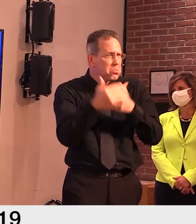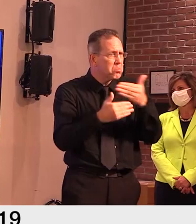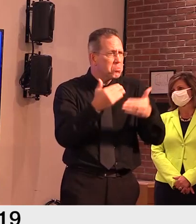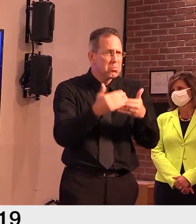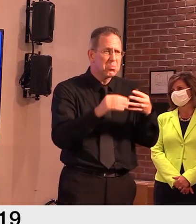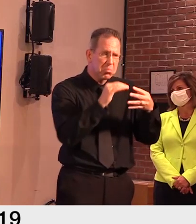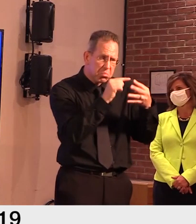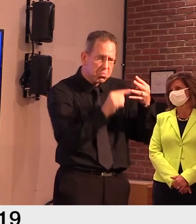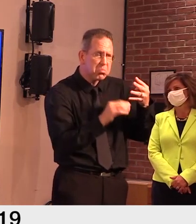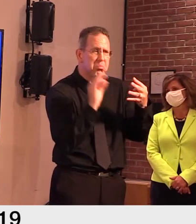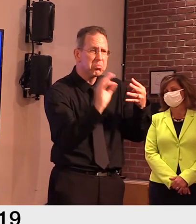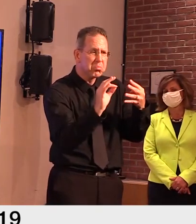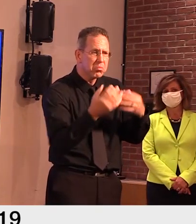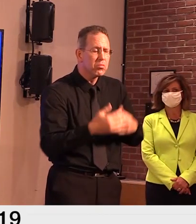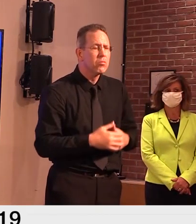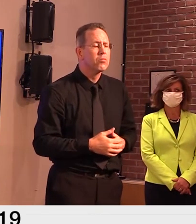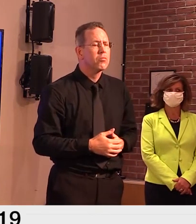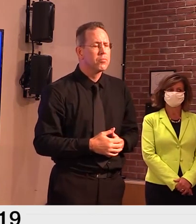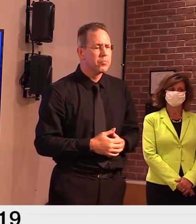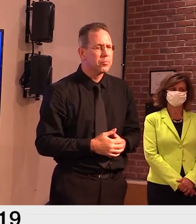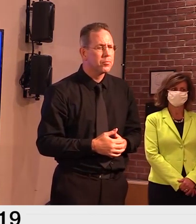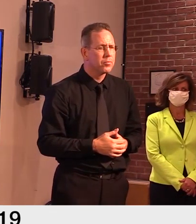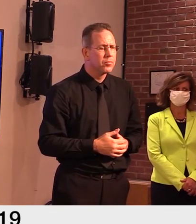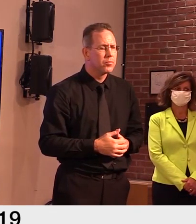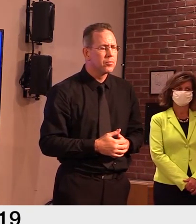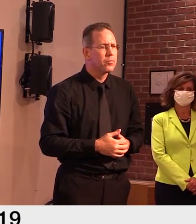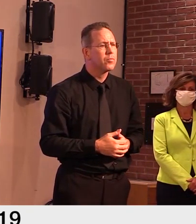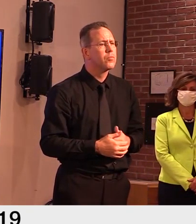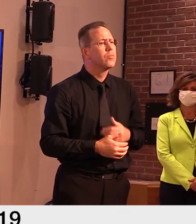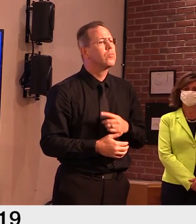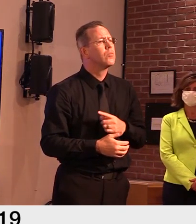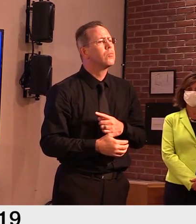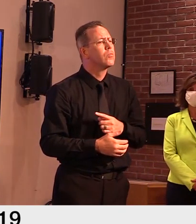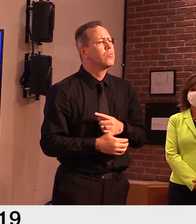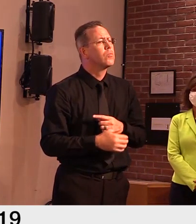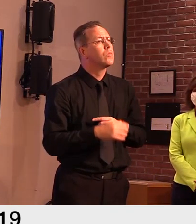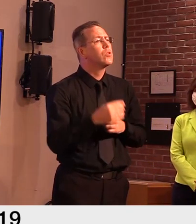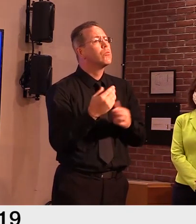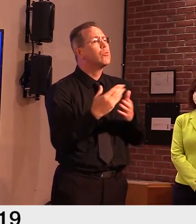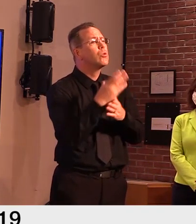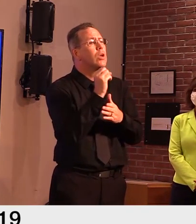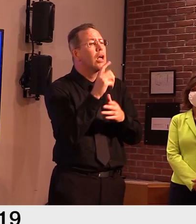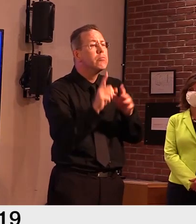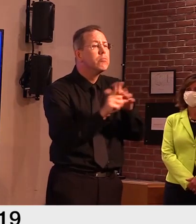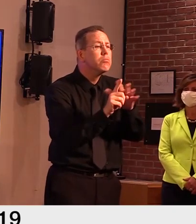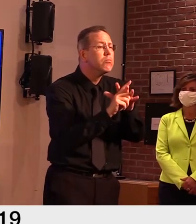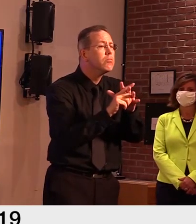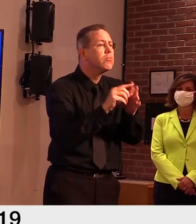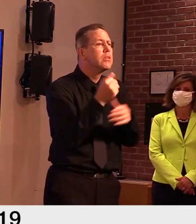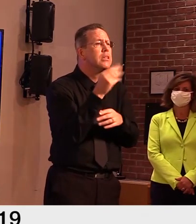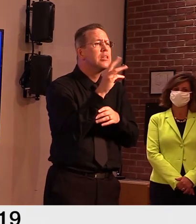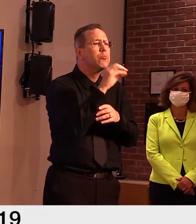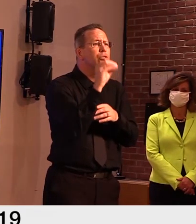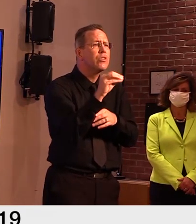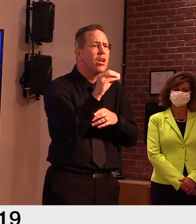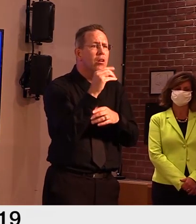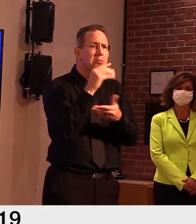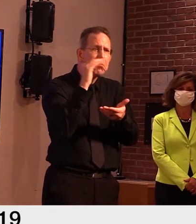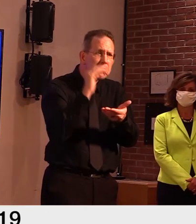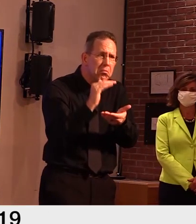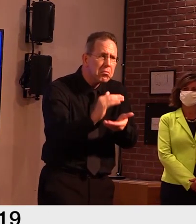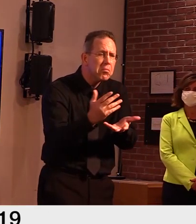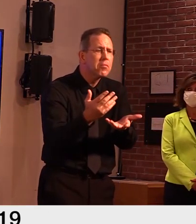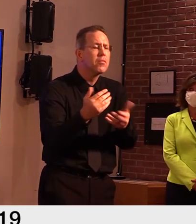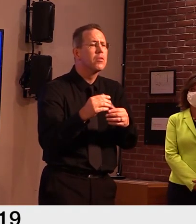pause for concern if we saw them here in Vermont. Again, looking at our regional data, I mentioned that things look like